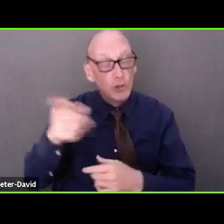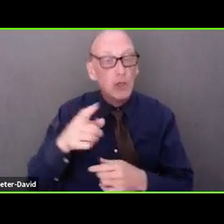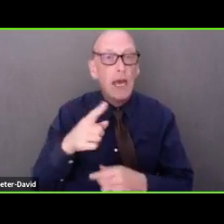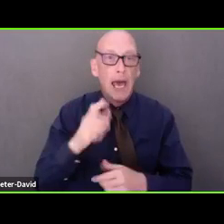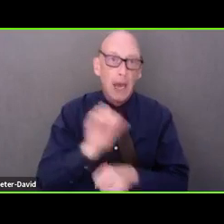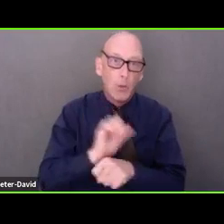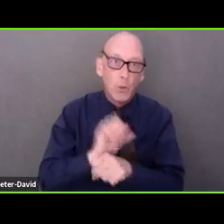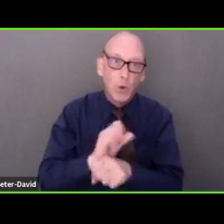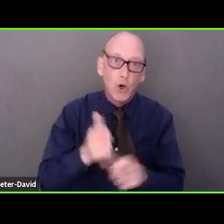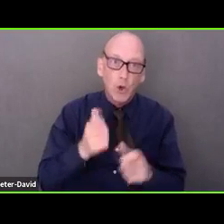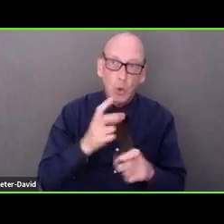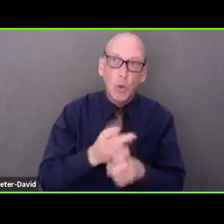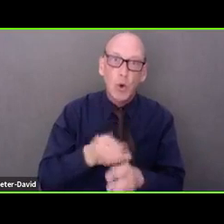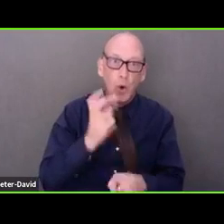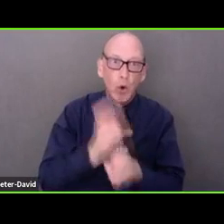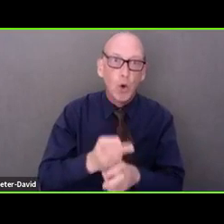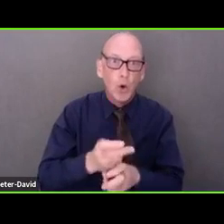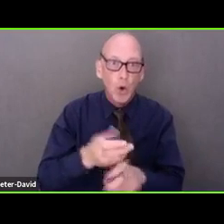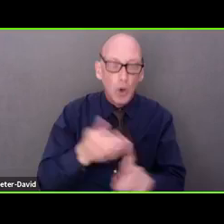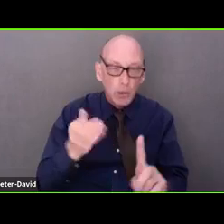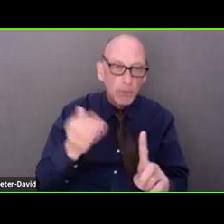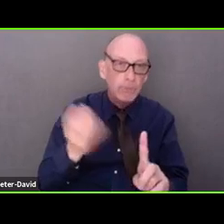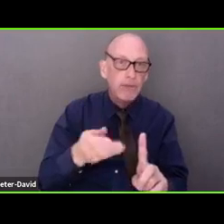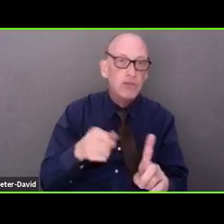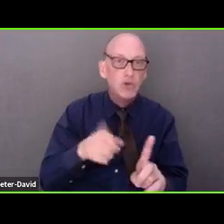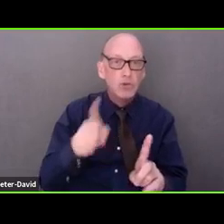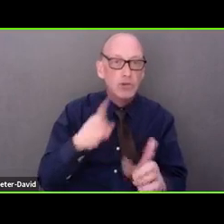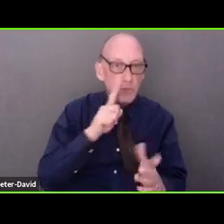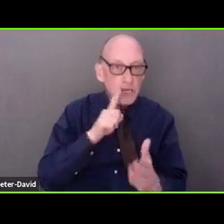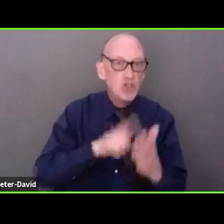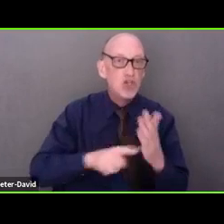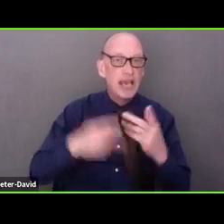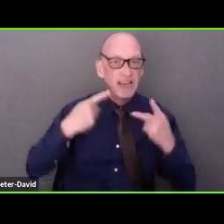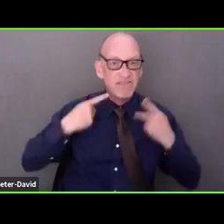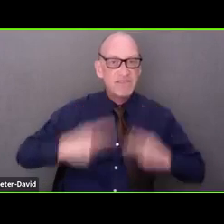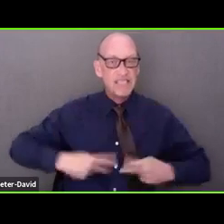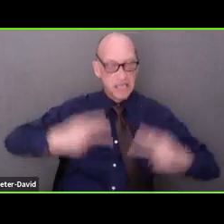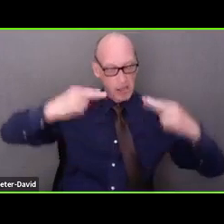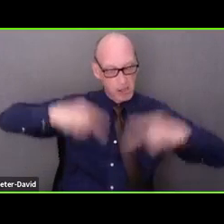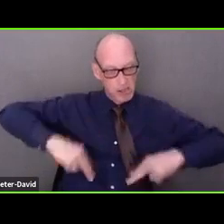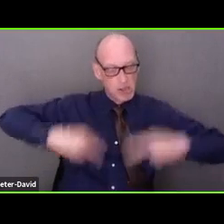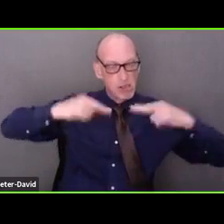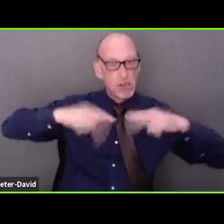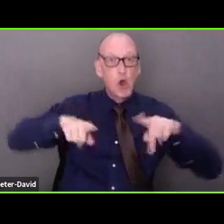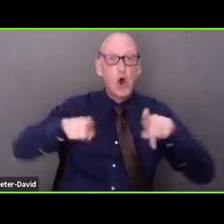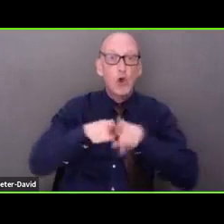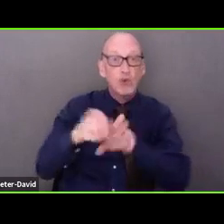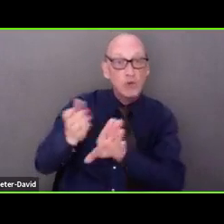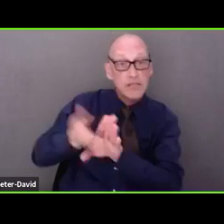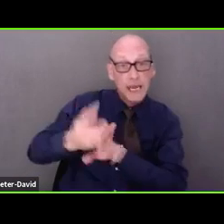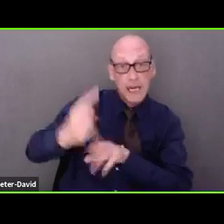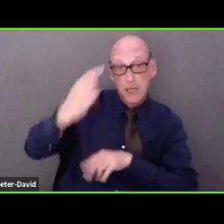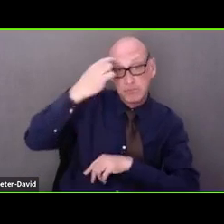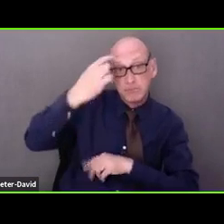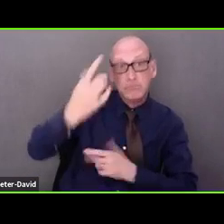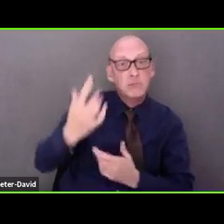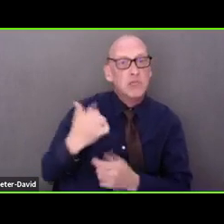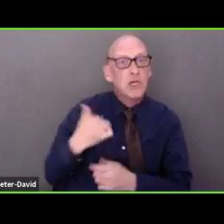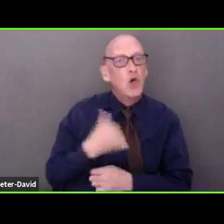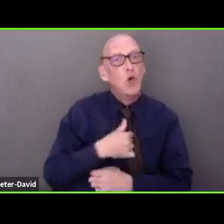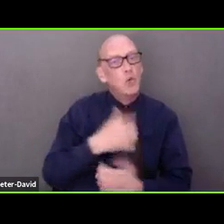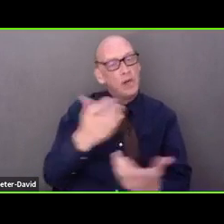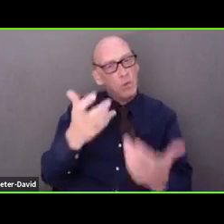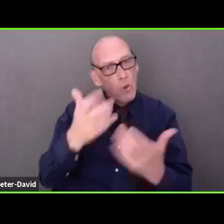help them understand you need to be checked out physically as well as psychologically. We want to help